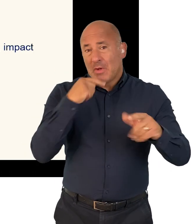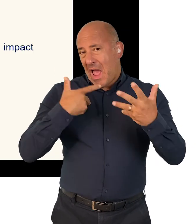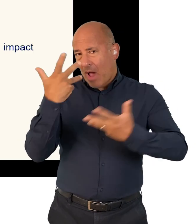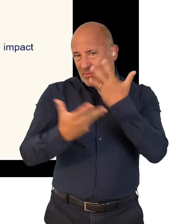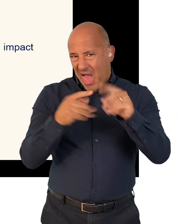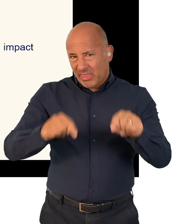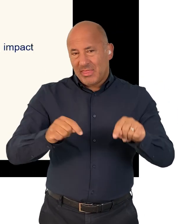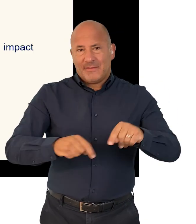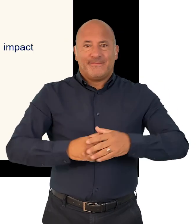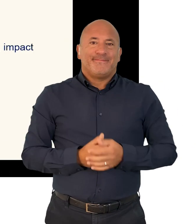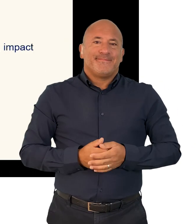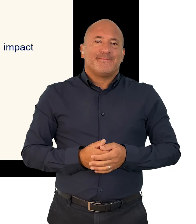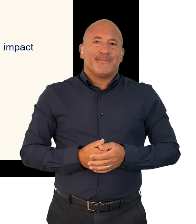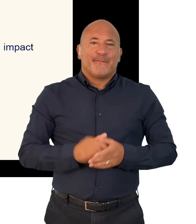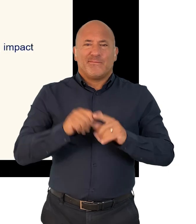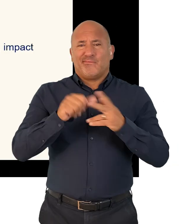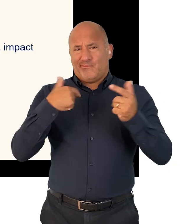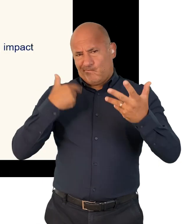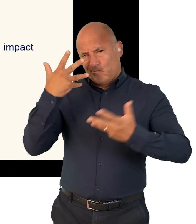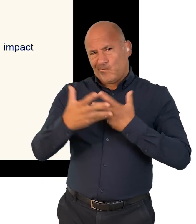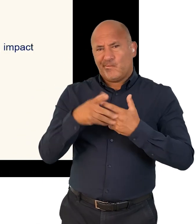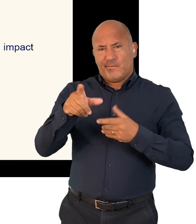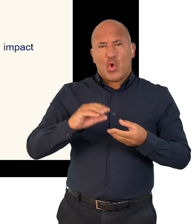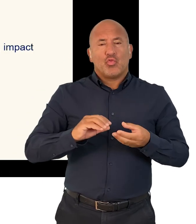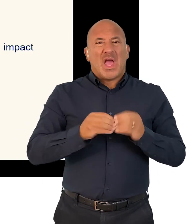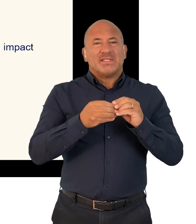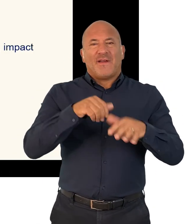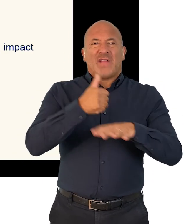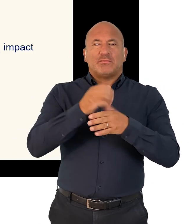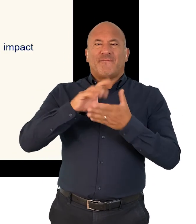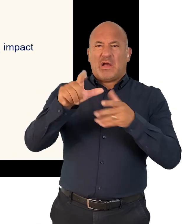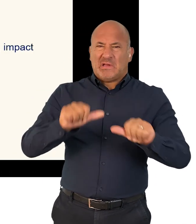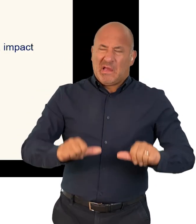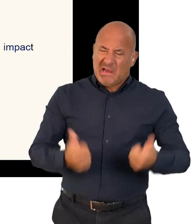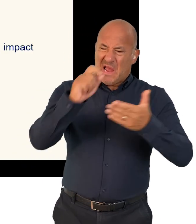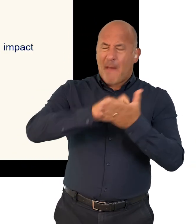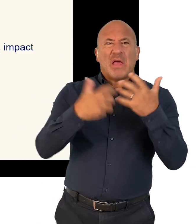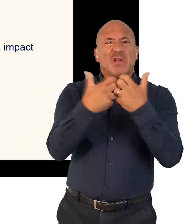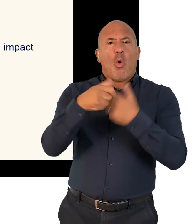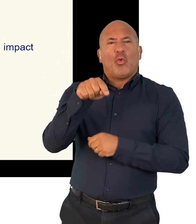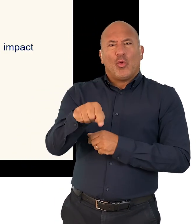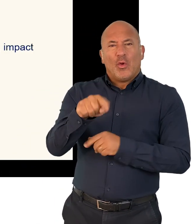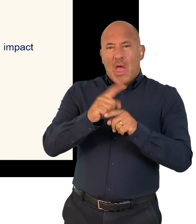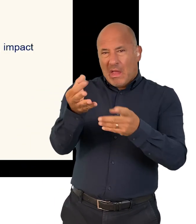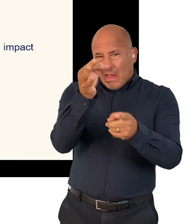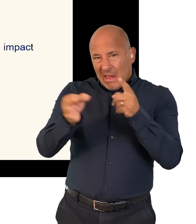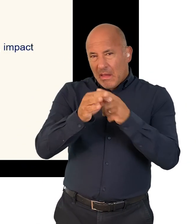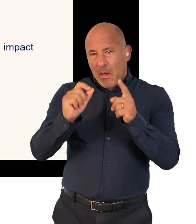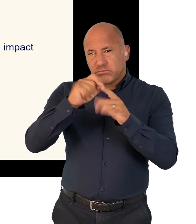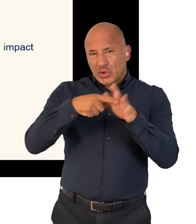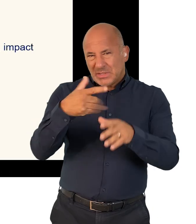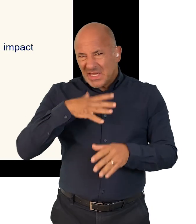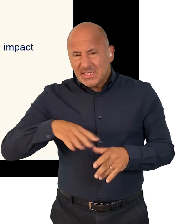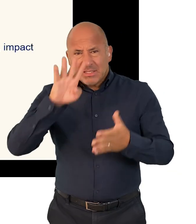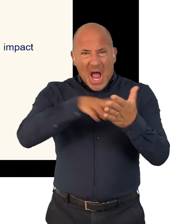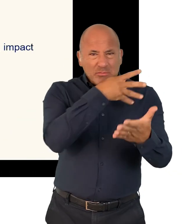including partnerships. We're going to talk about what makes a strong Creative Foundations Fund application, including details such as project